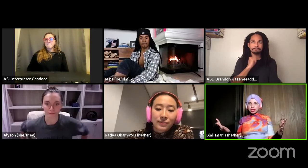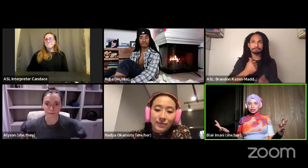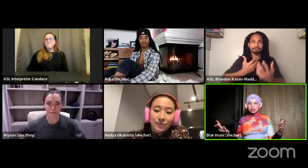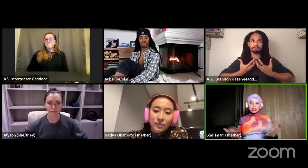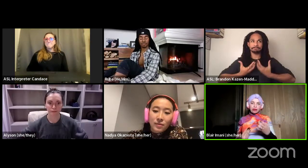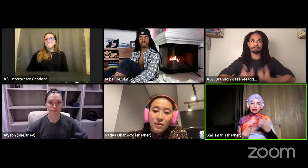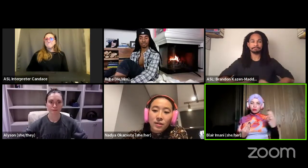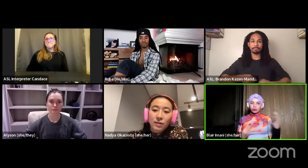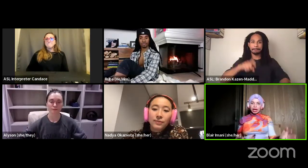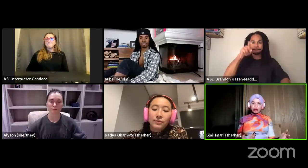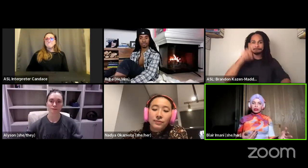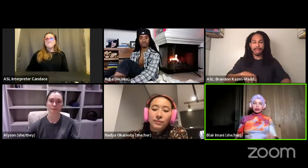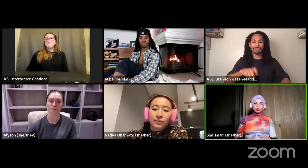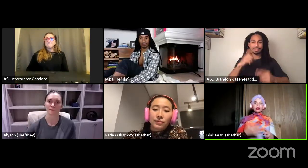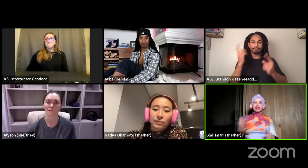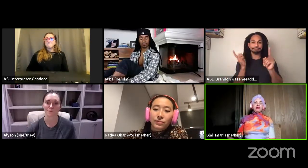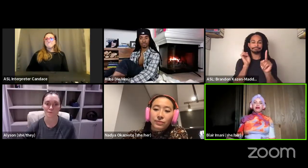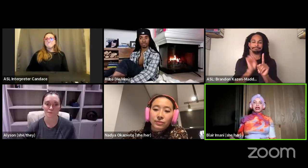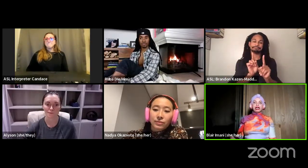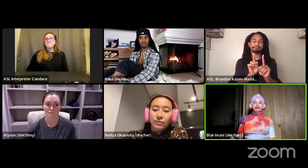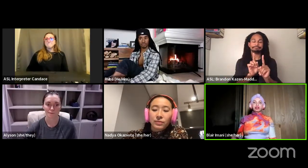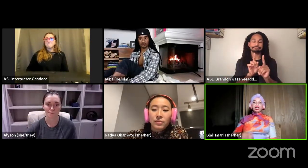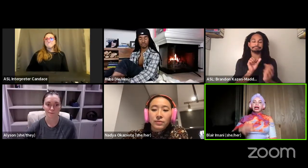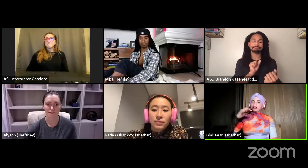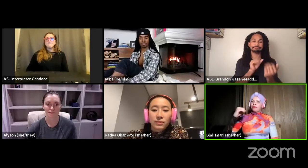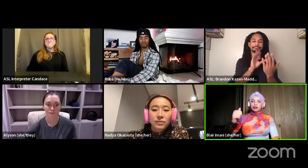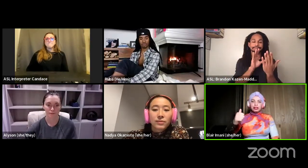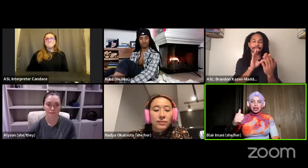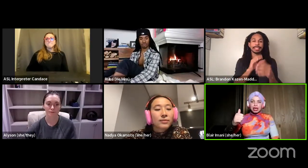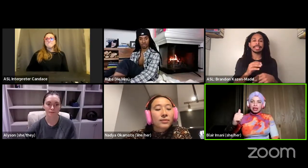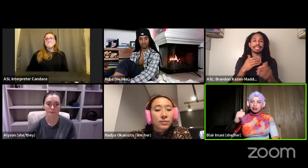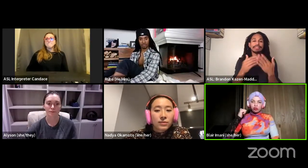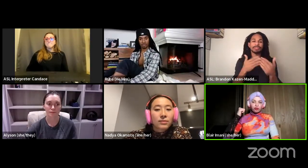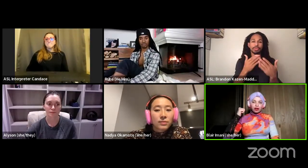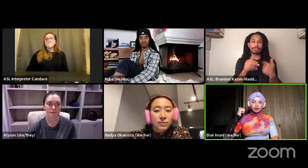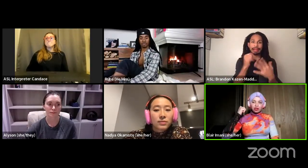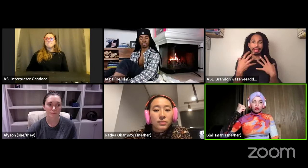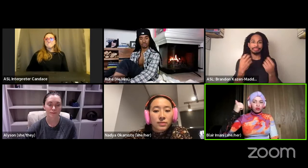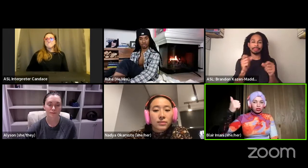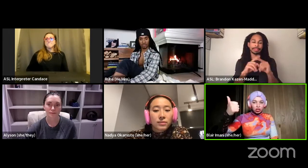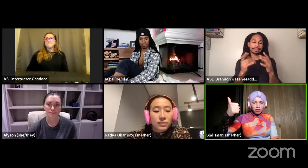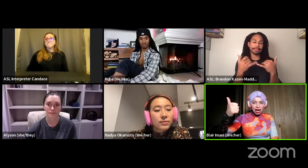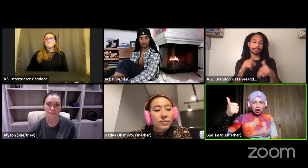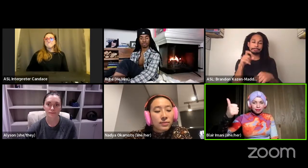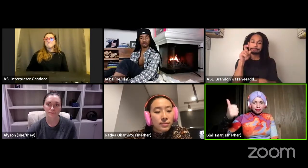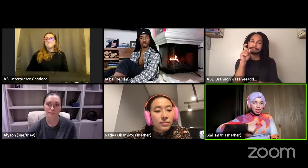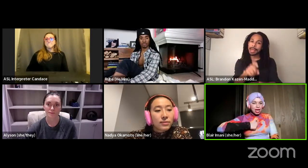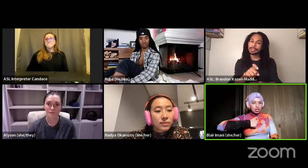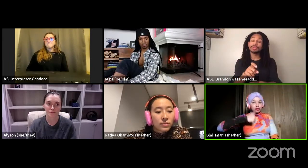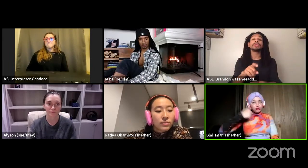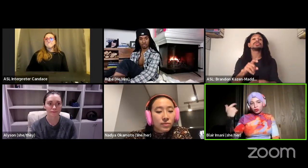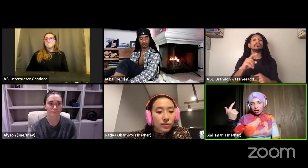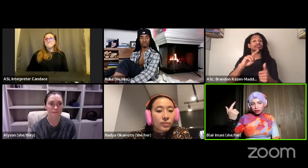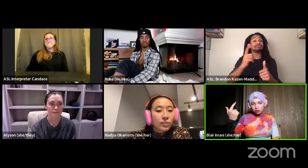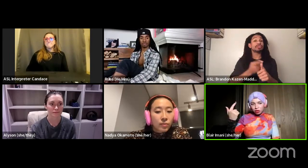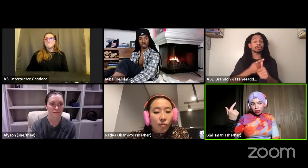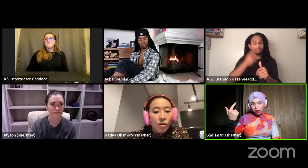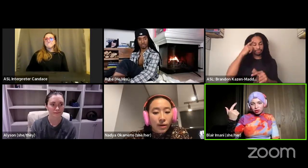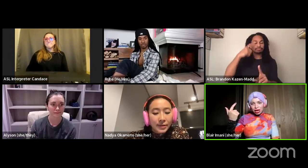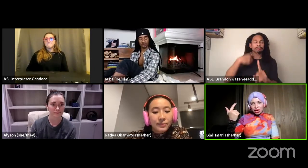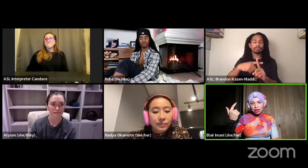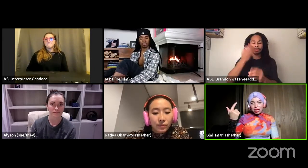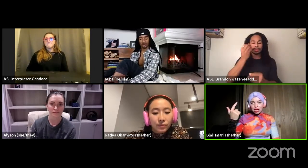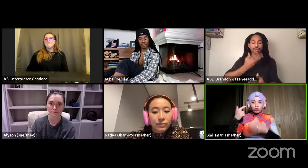of our circumstances that we would be healthier to not be around. The first thing is to affirm that you don't deserve that and you don't have